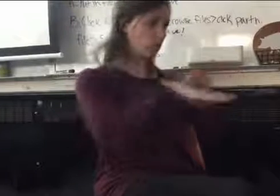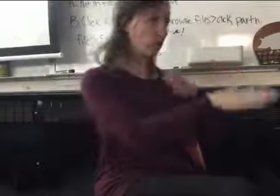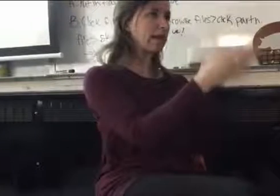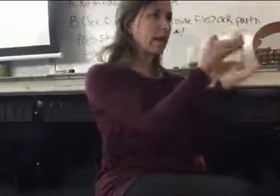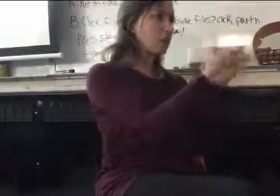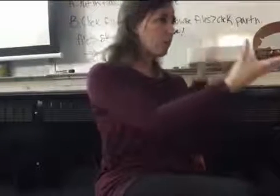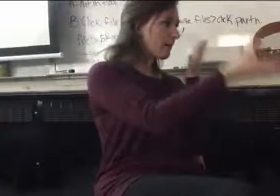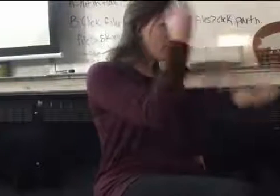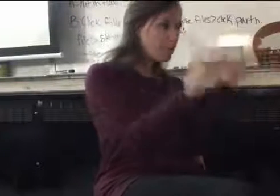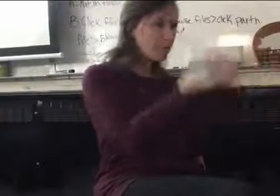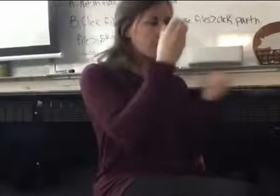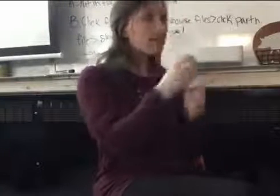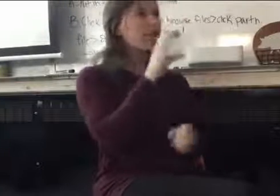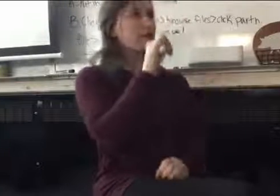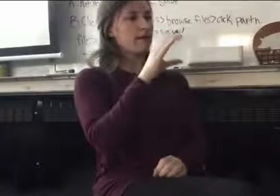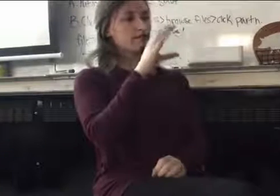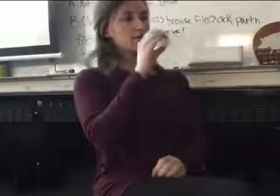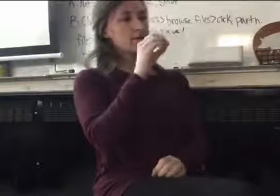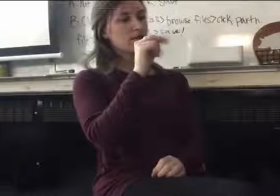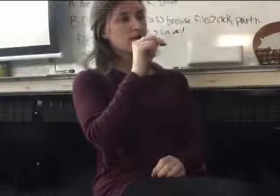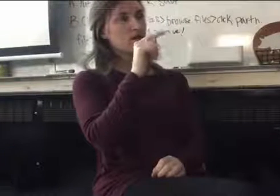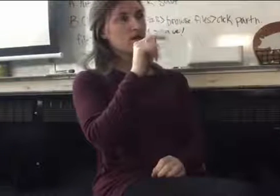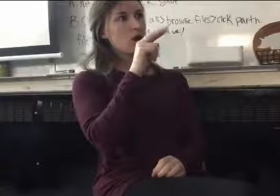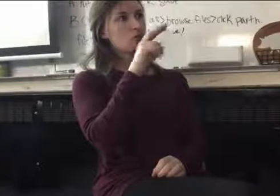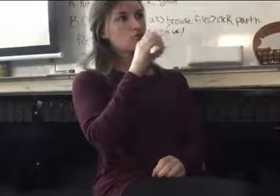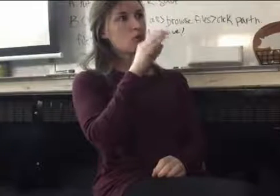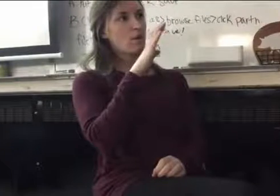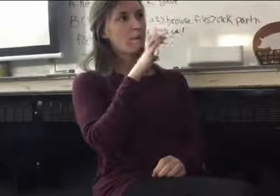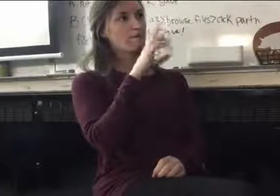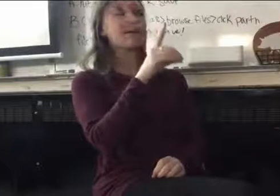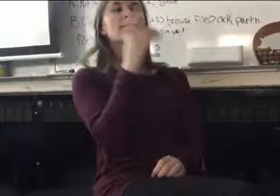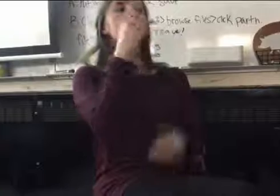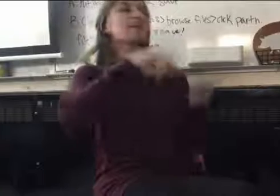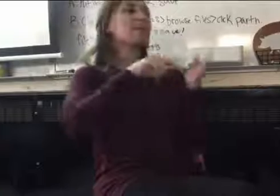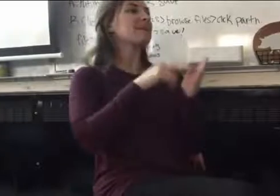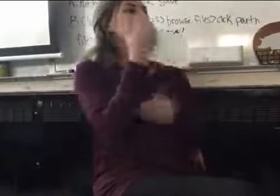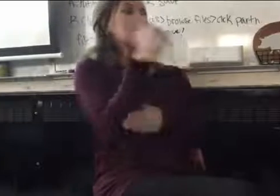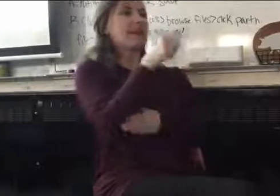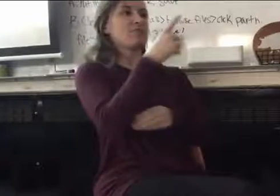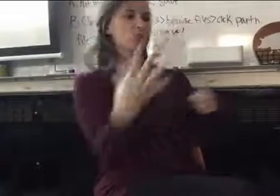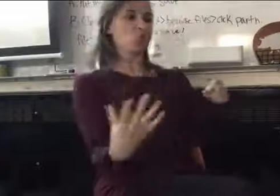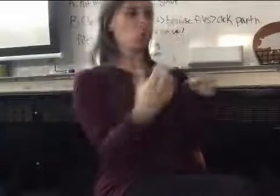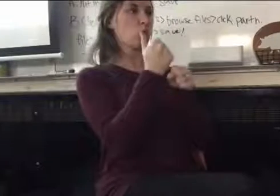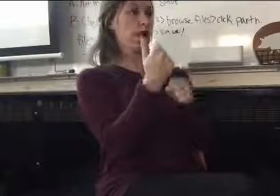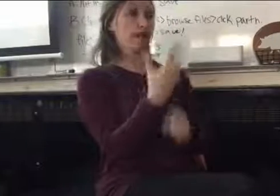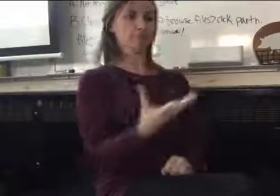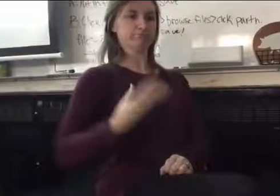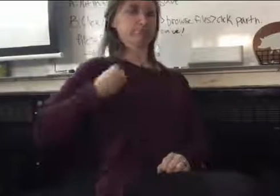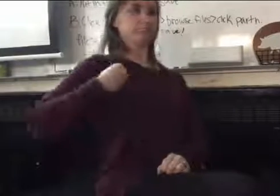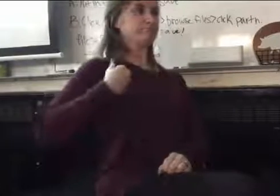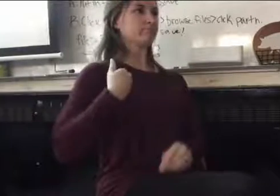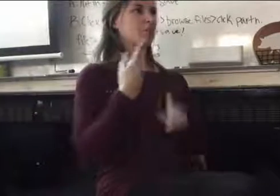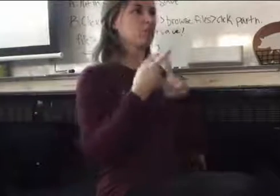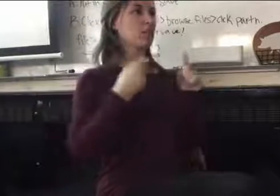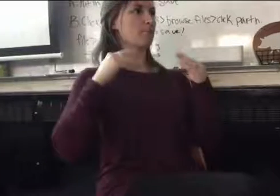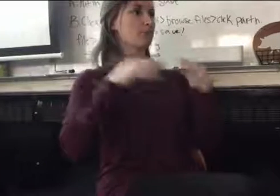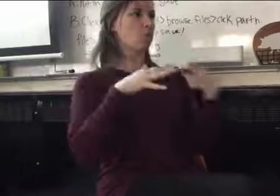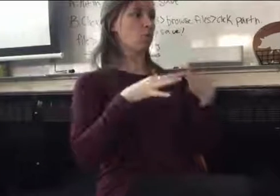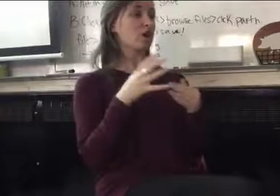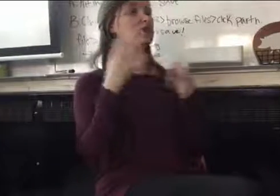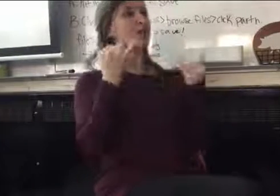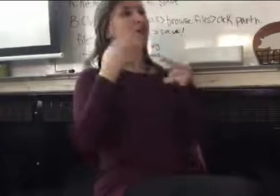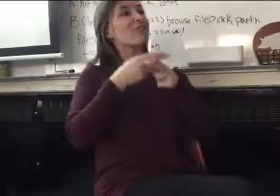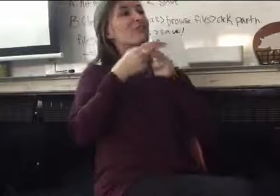is contraband. It's anything that you win in the war. In this case, he is referring to a slave as a